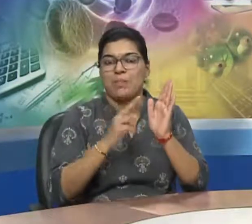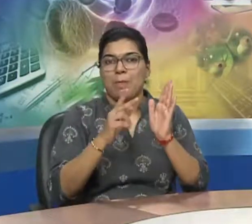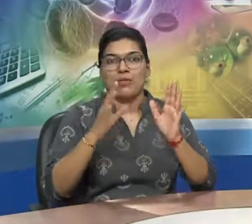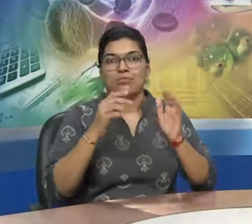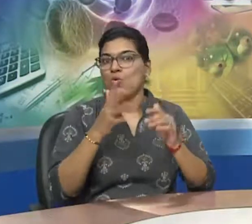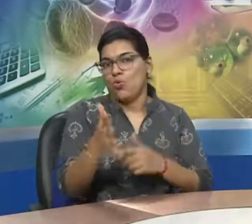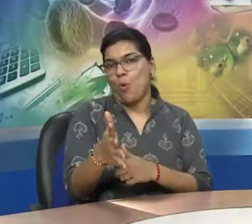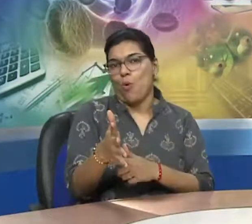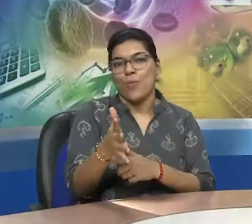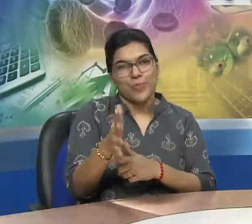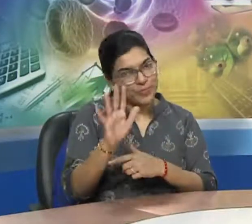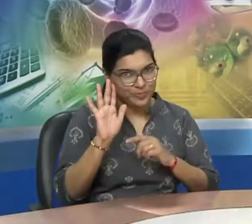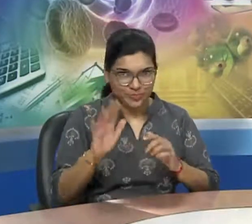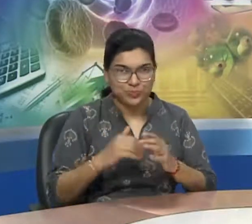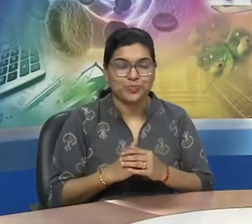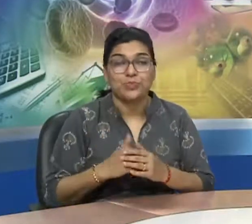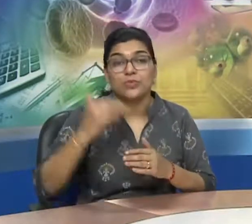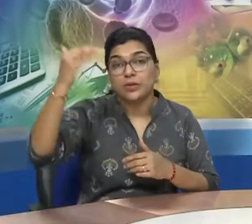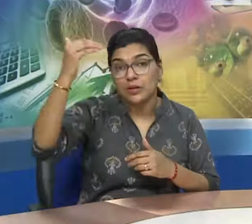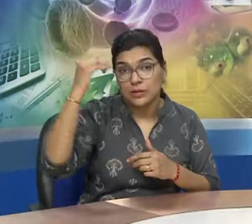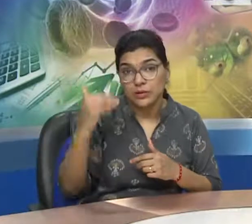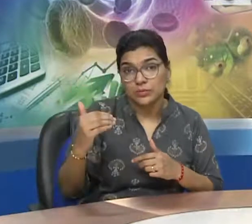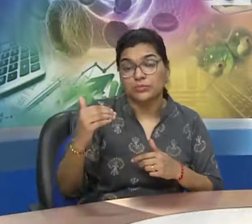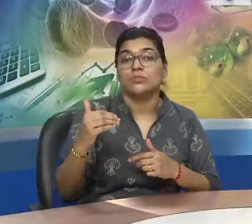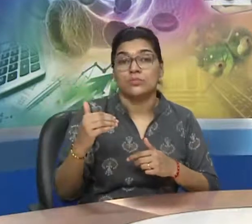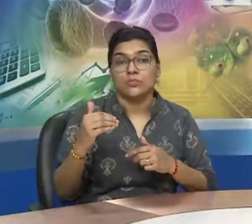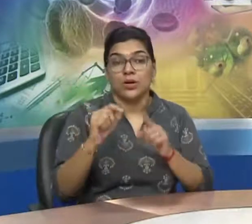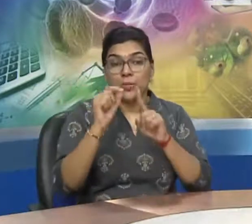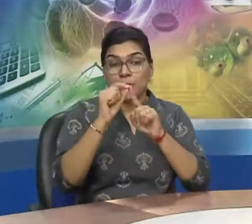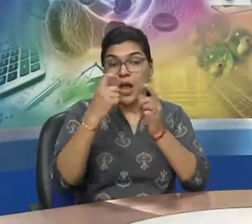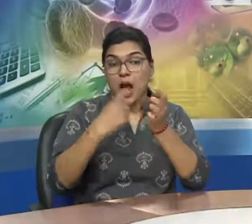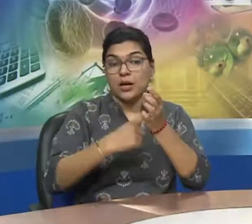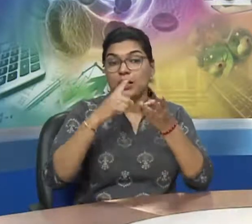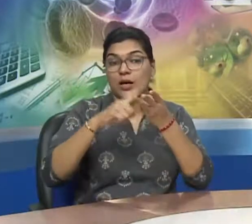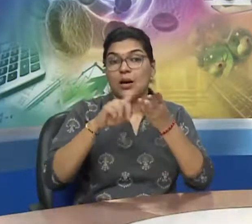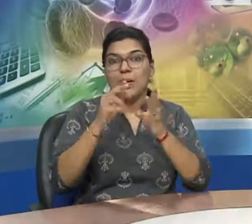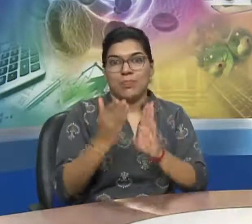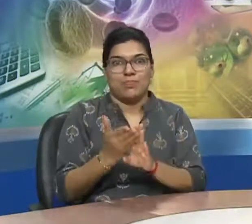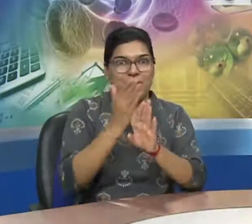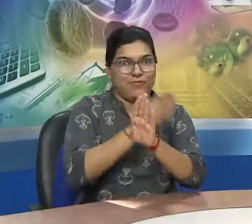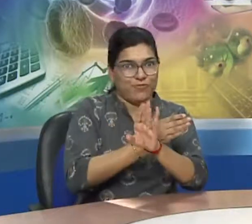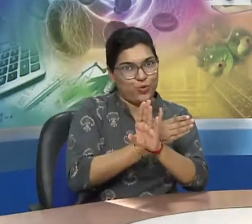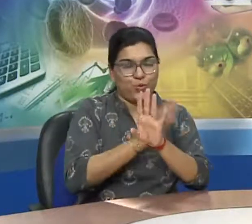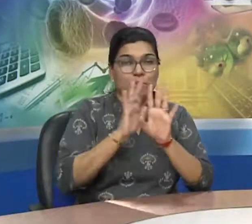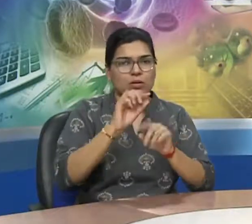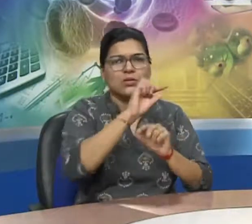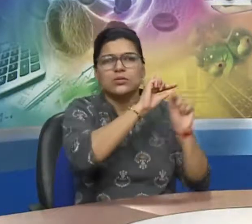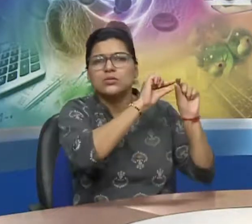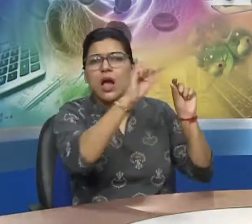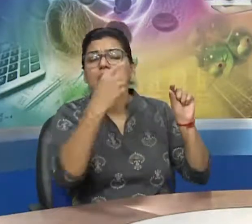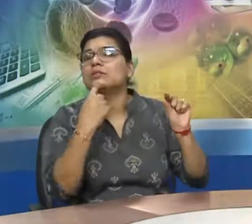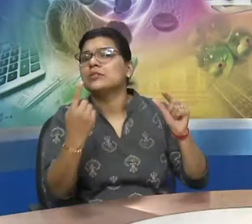thing. We can use I am not well instead of I am unwell. So both have same meaning.